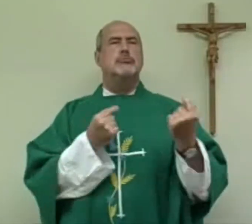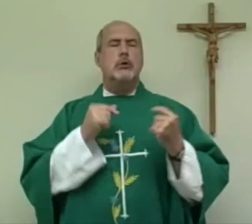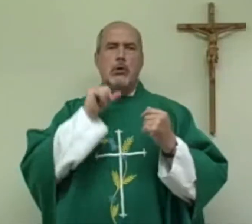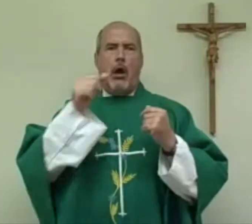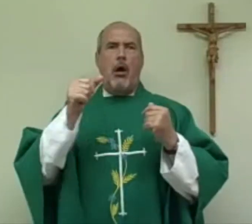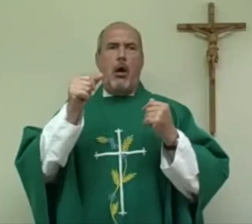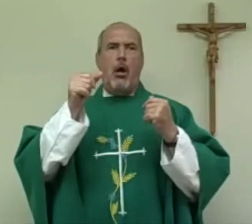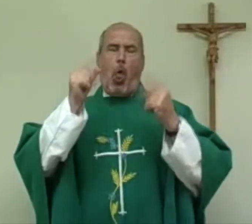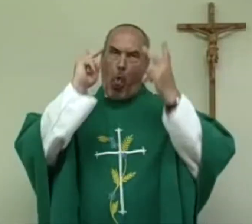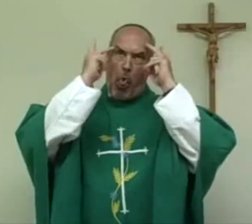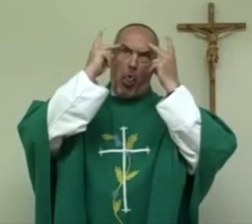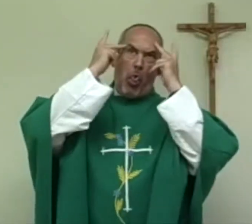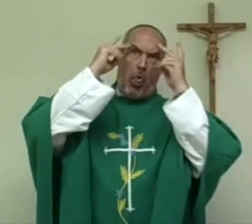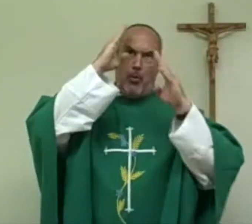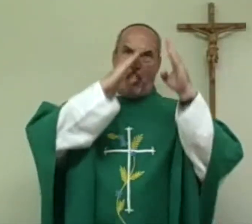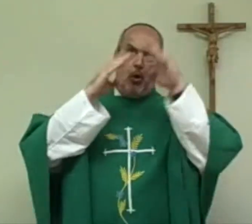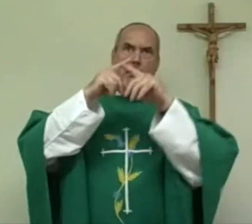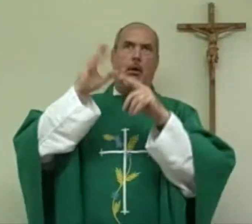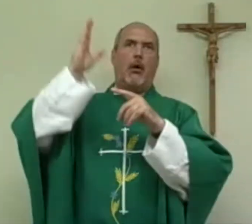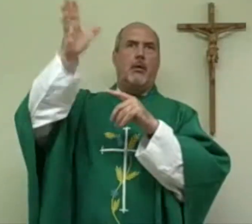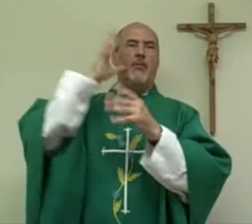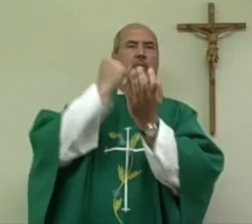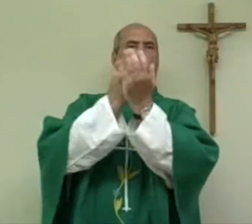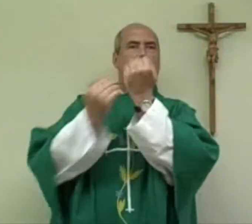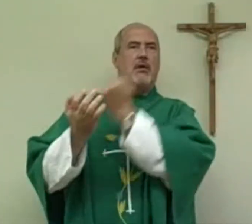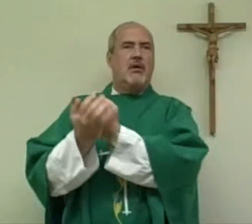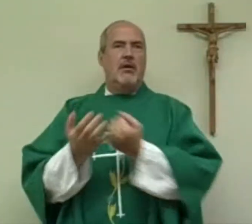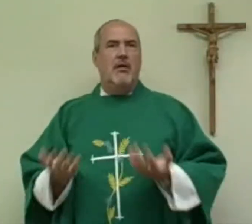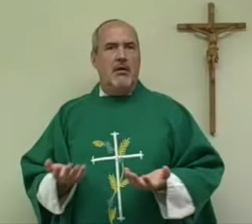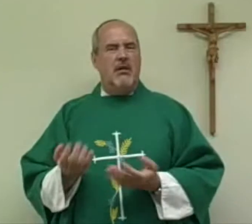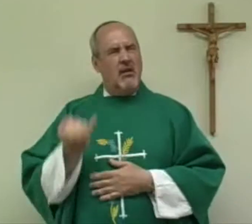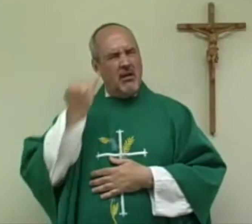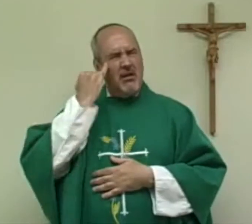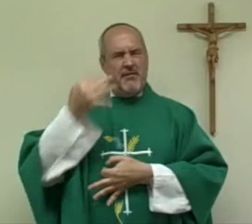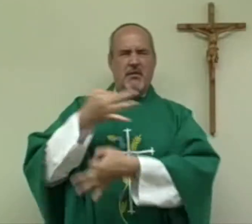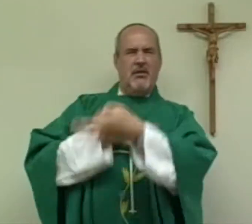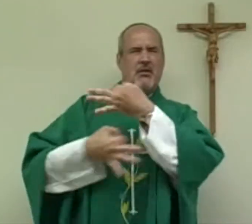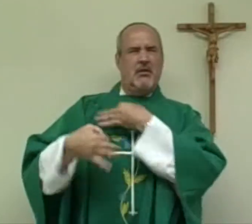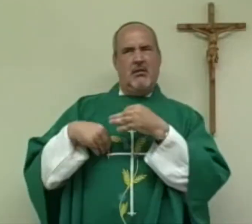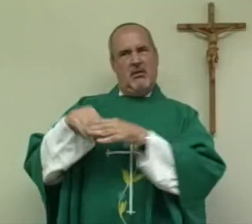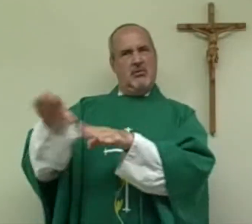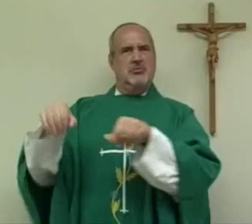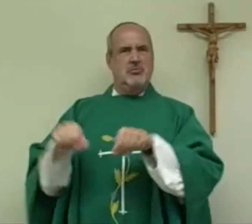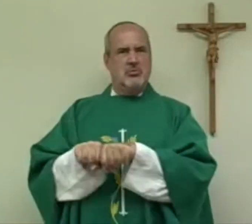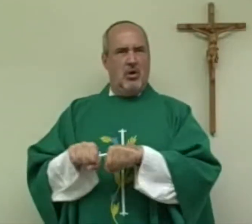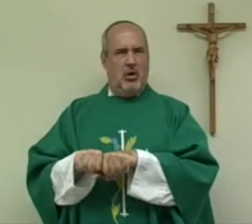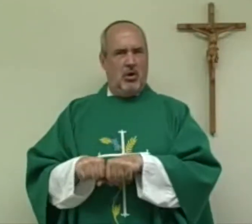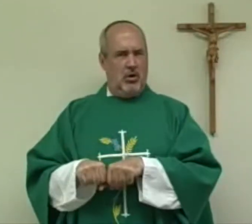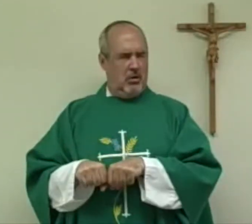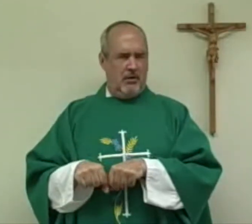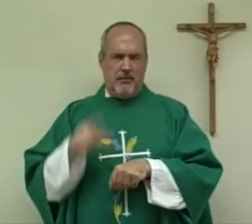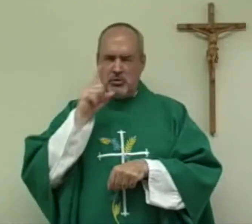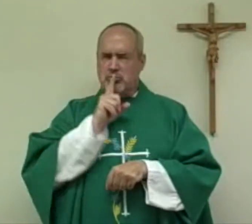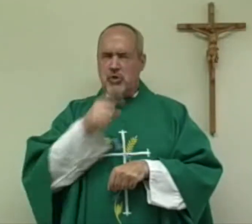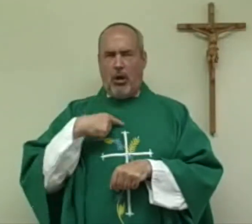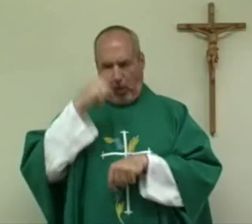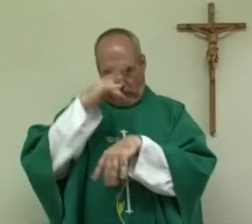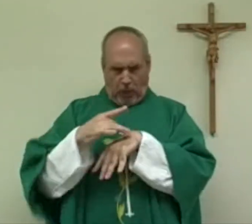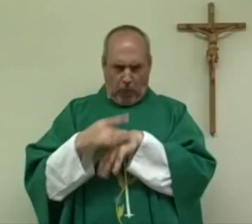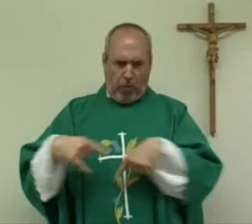managed to just keep doing what he was doing and not worry about it, knowing that he was going to be crucified.